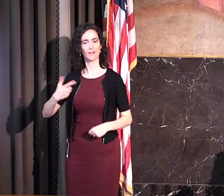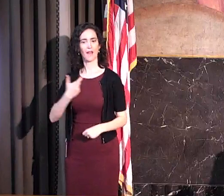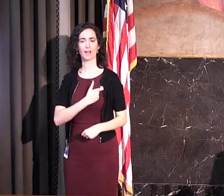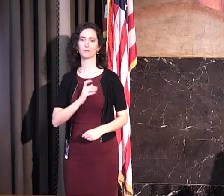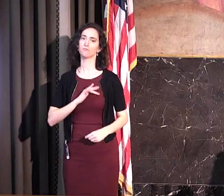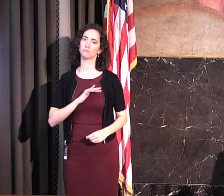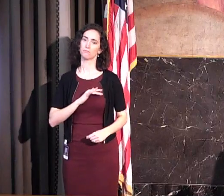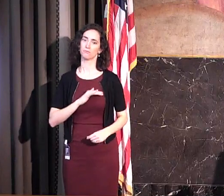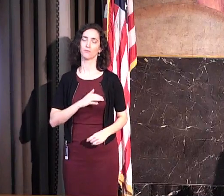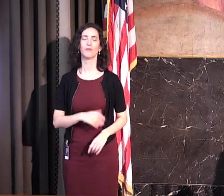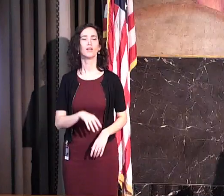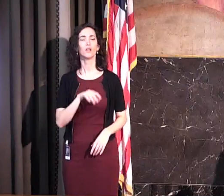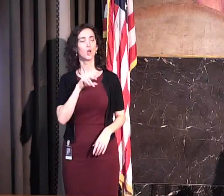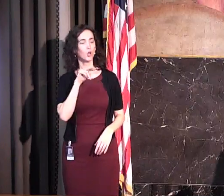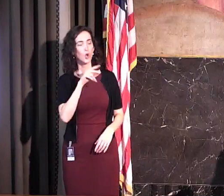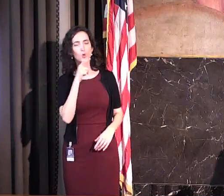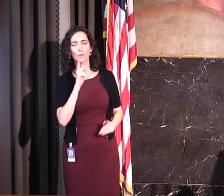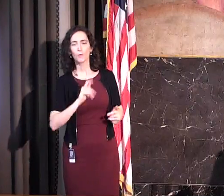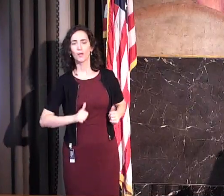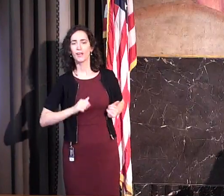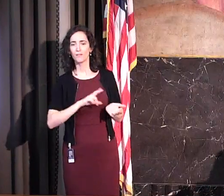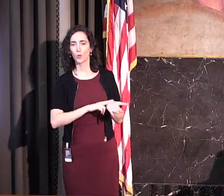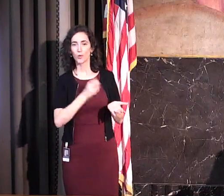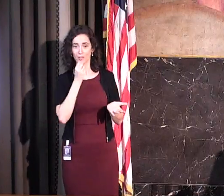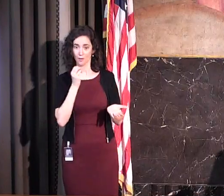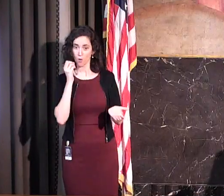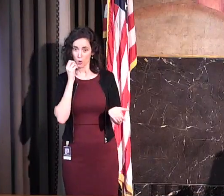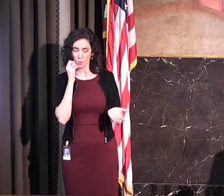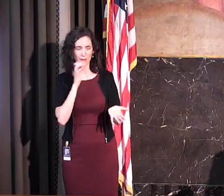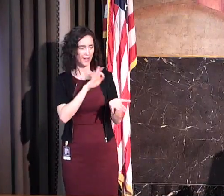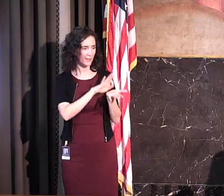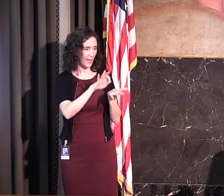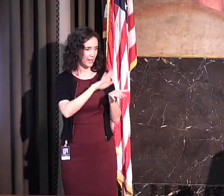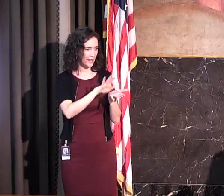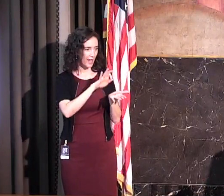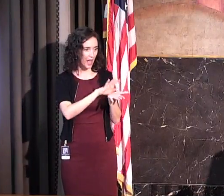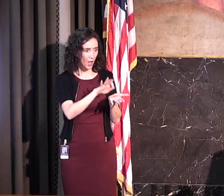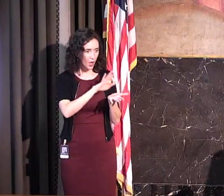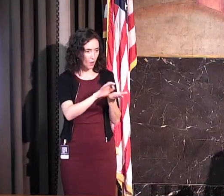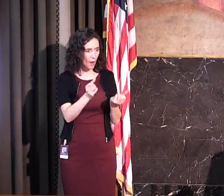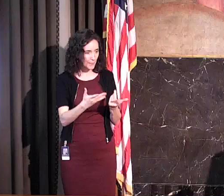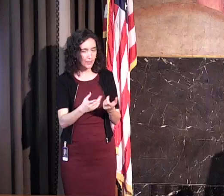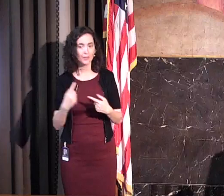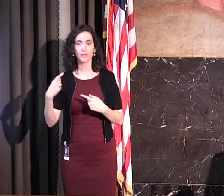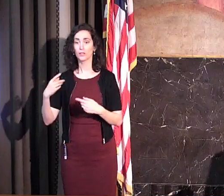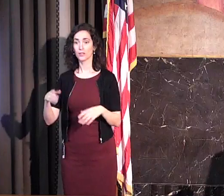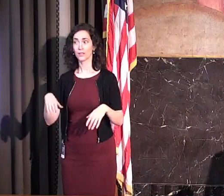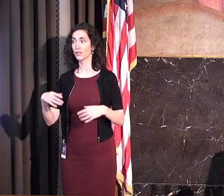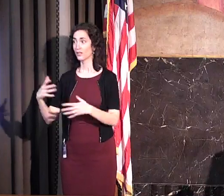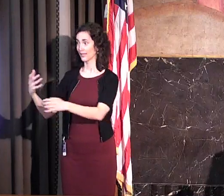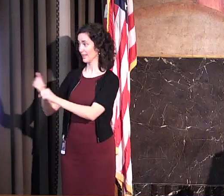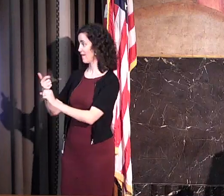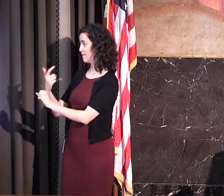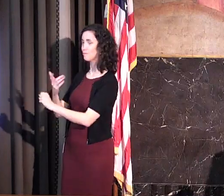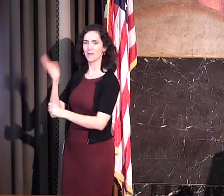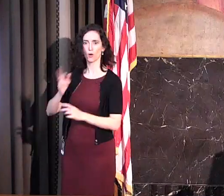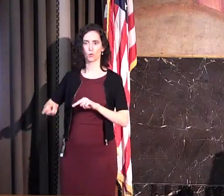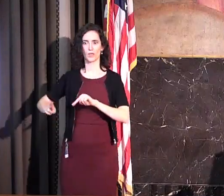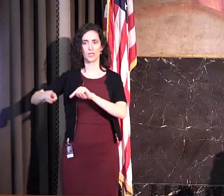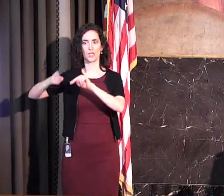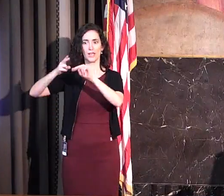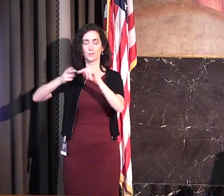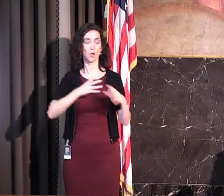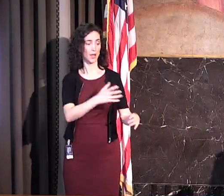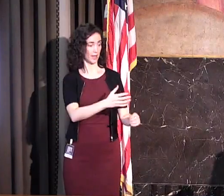we look at cases in nursing home residents, they have literally plummeted since we gained broad